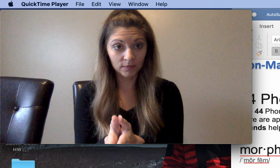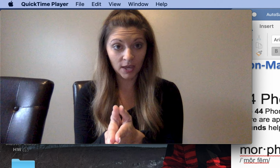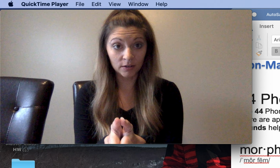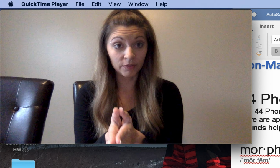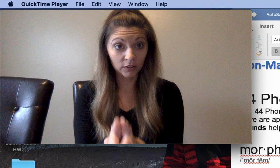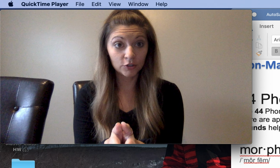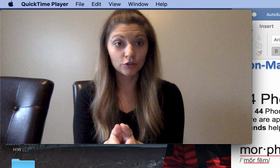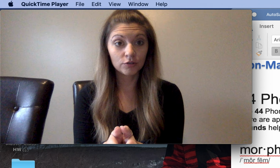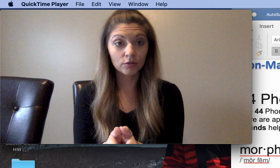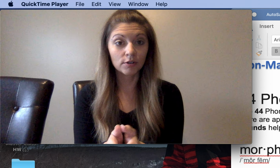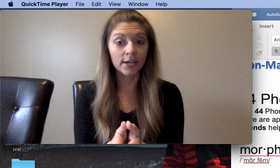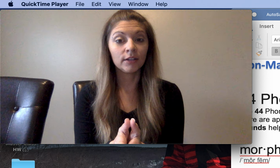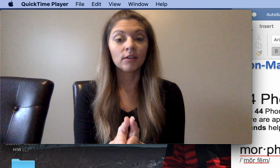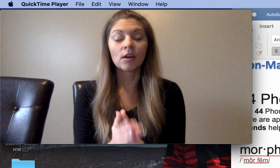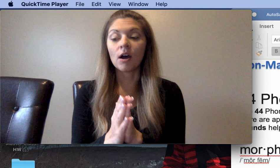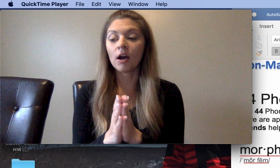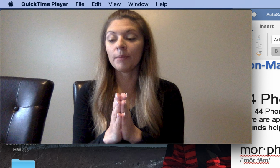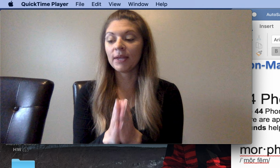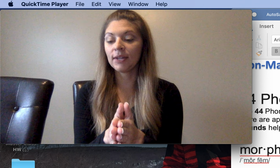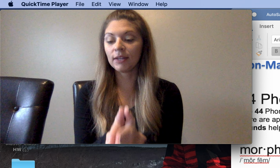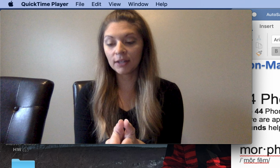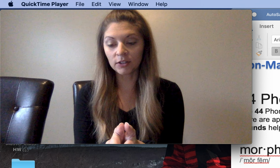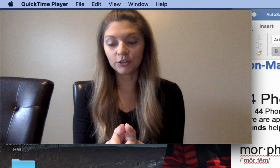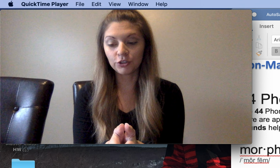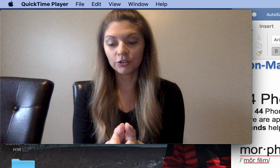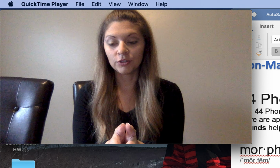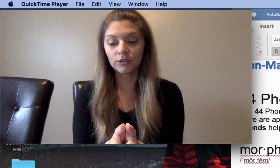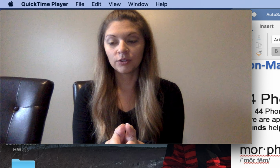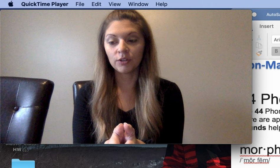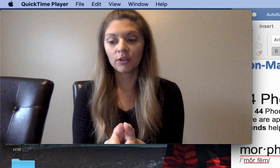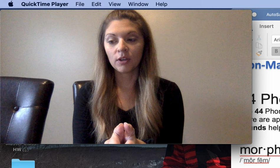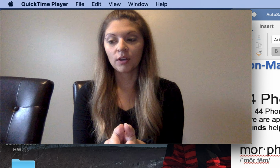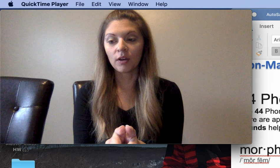than that of English. Okay? In English,